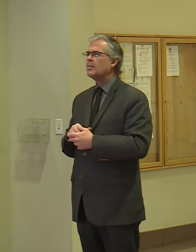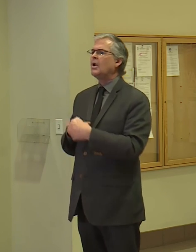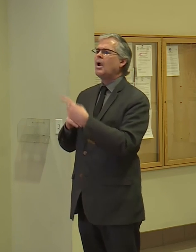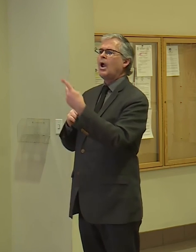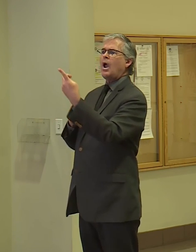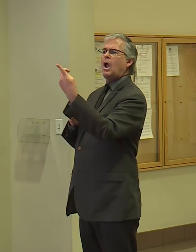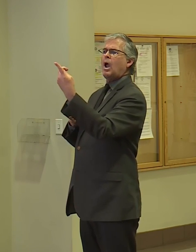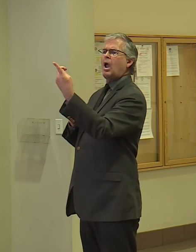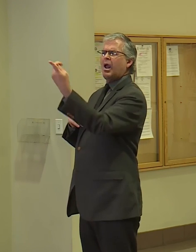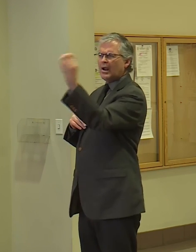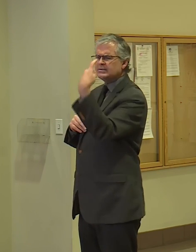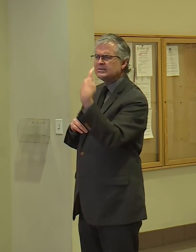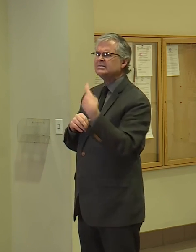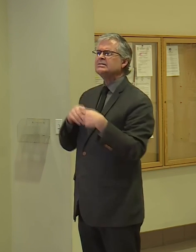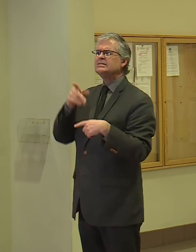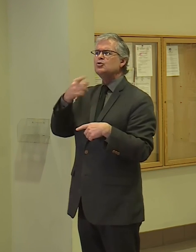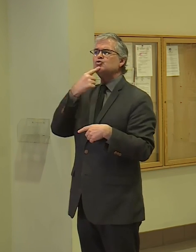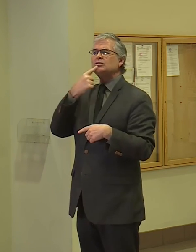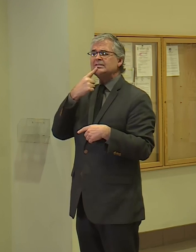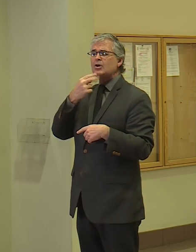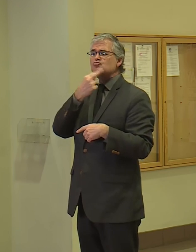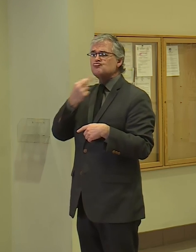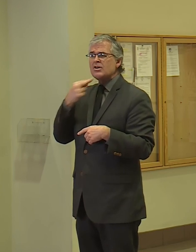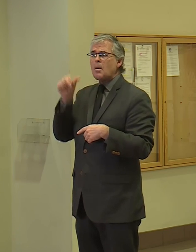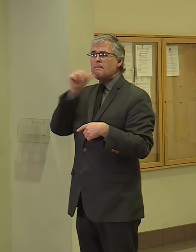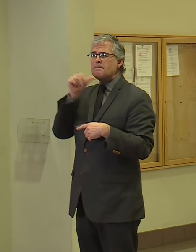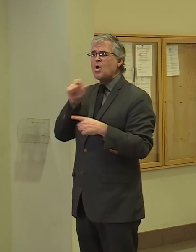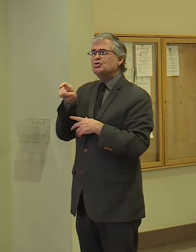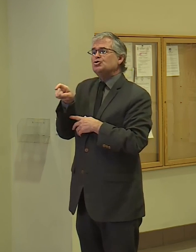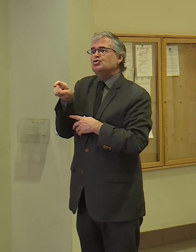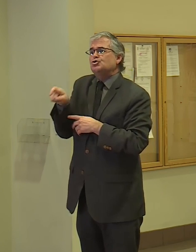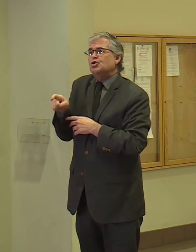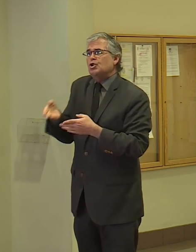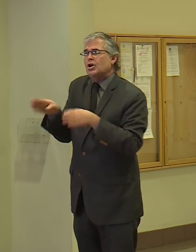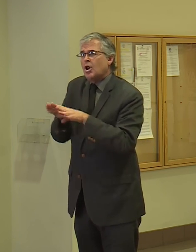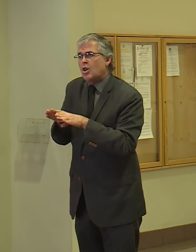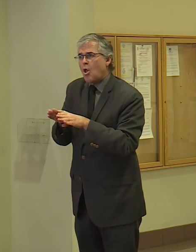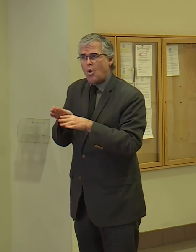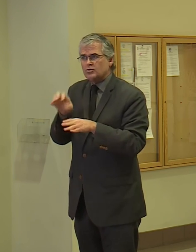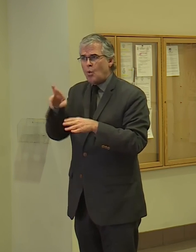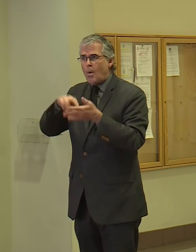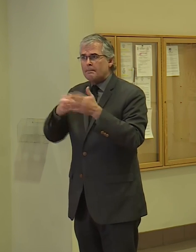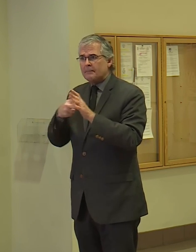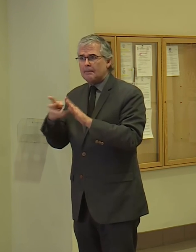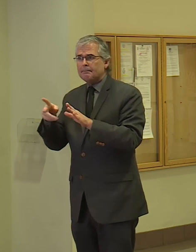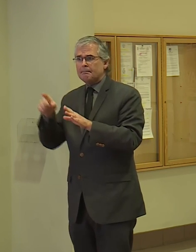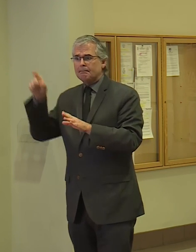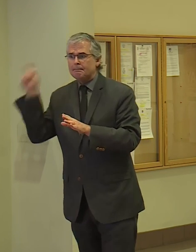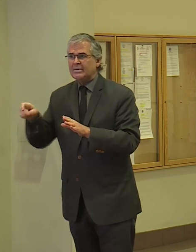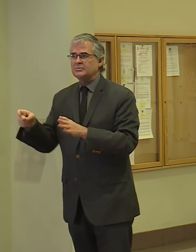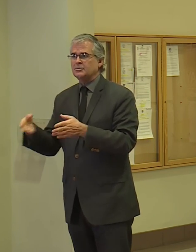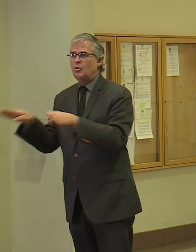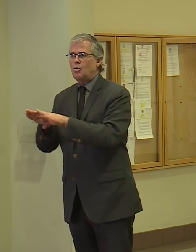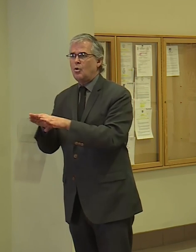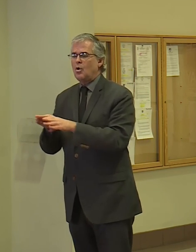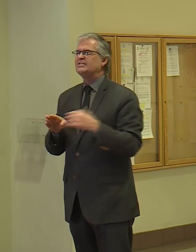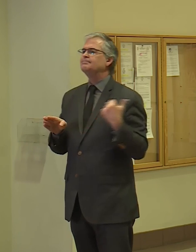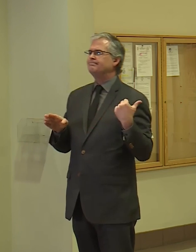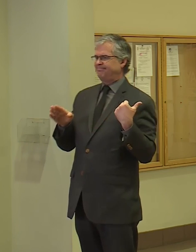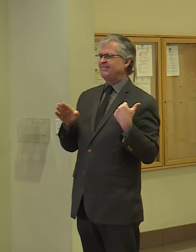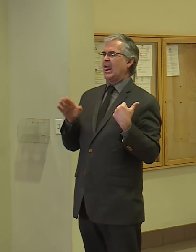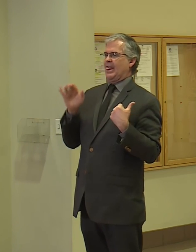it's the protection and the well-being of the people of Nevada is there my utmost concern and they should all